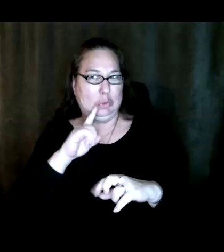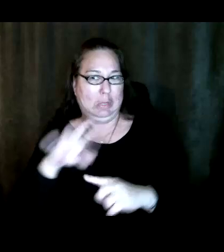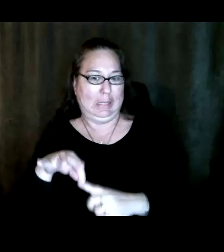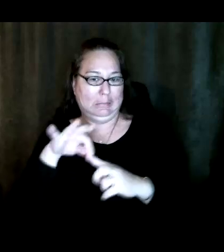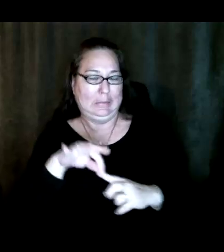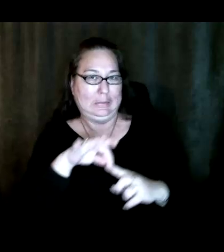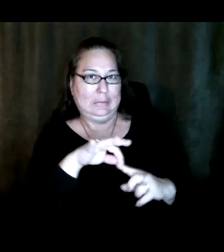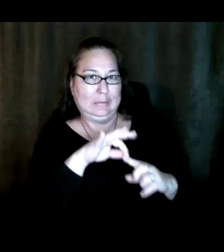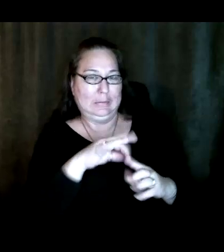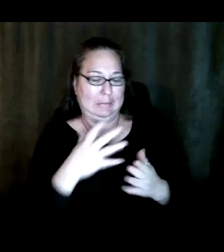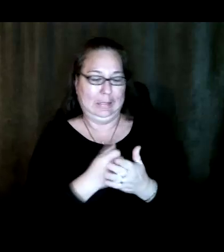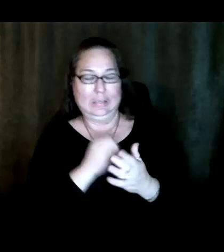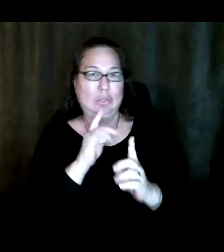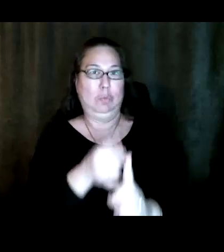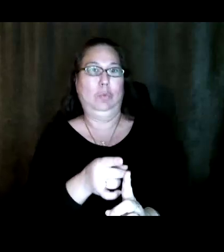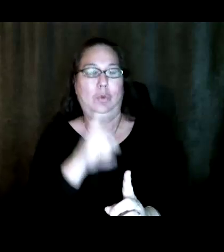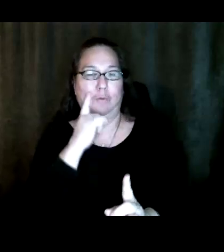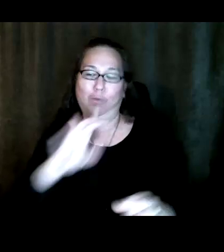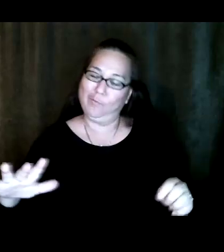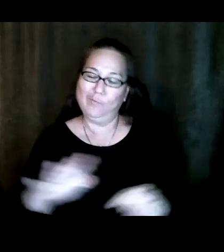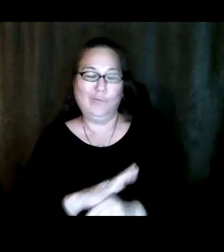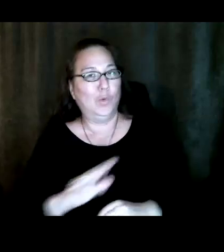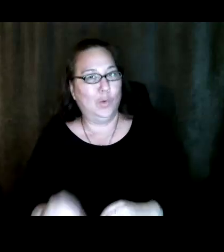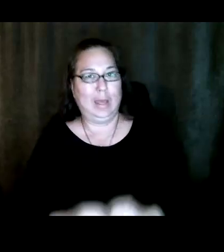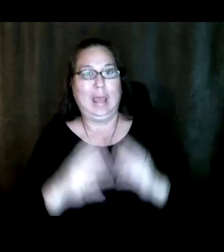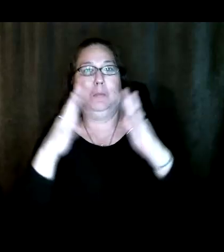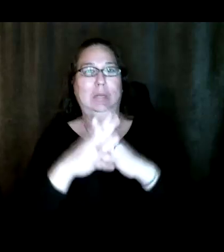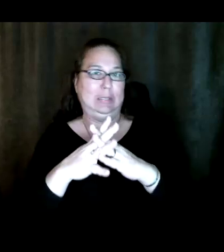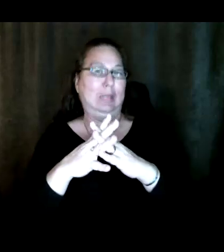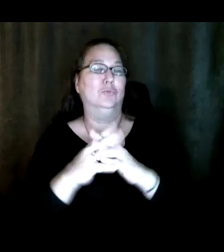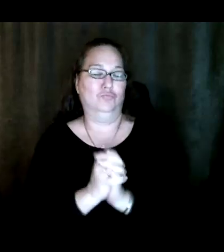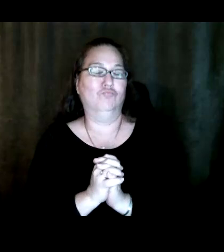to the point of full implementation. And so,